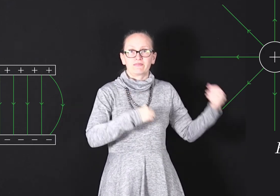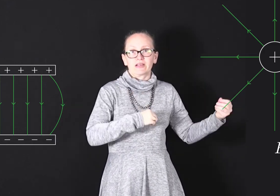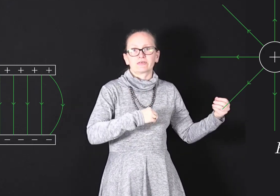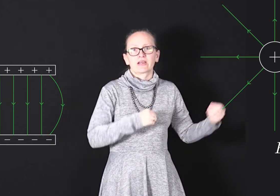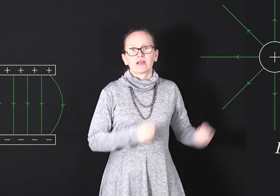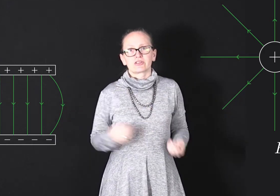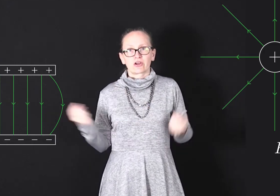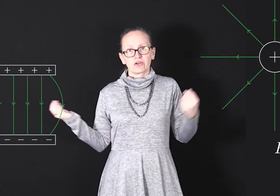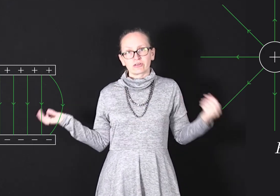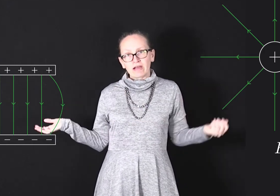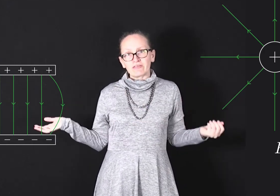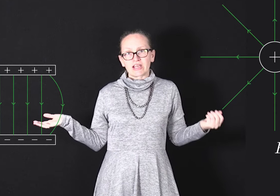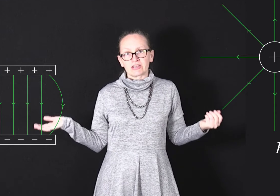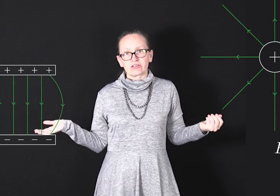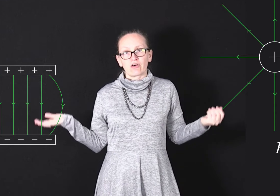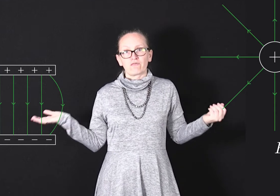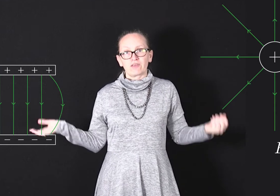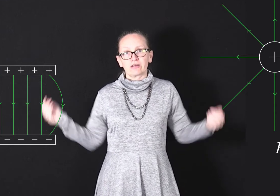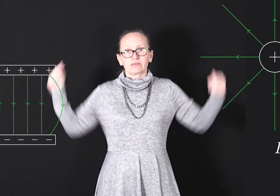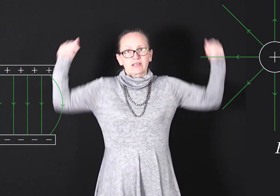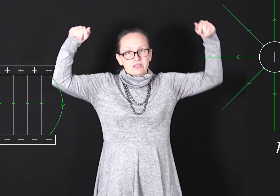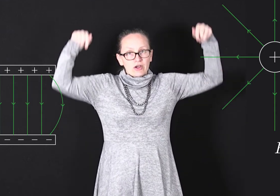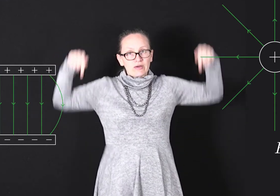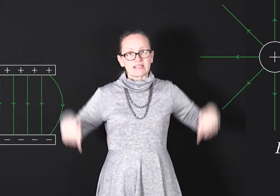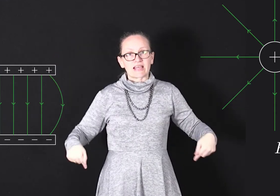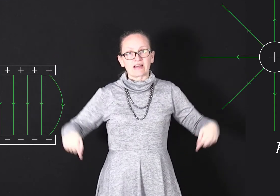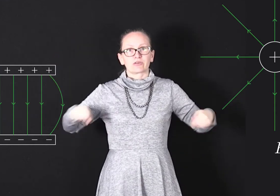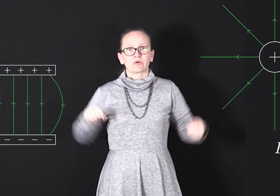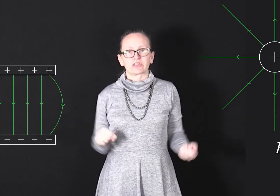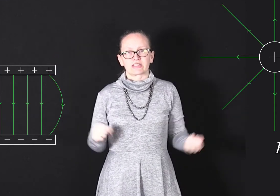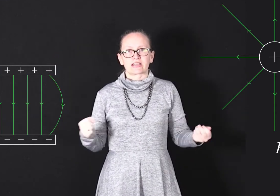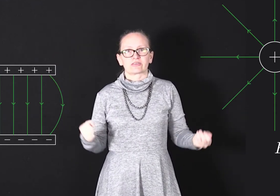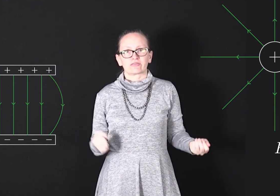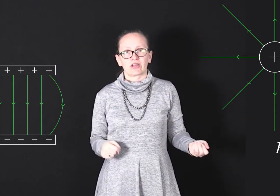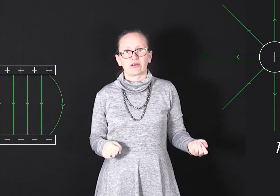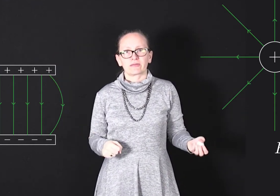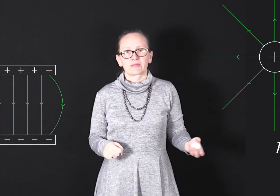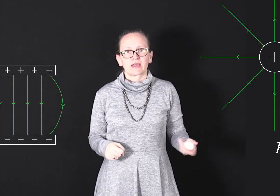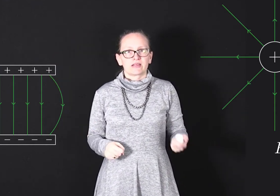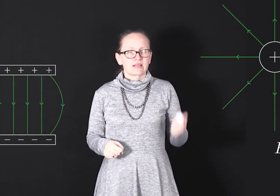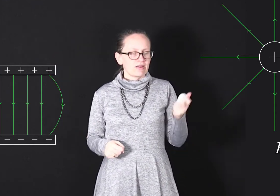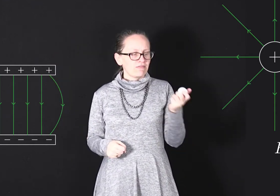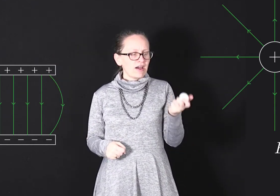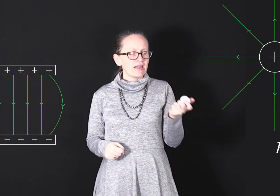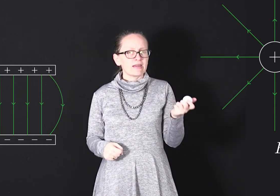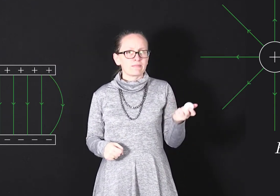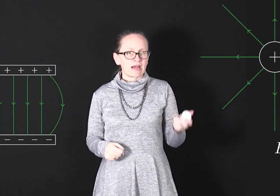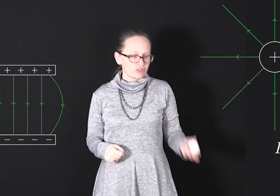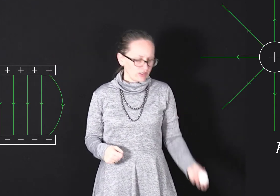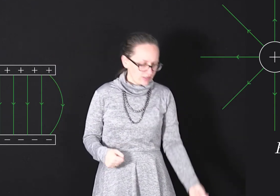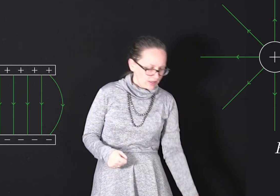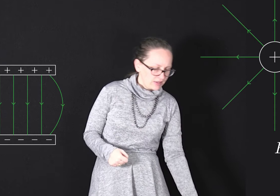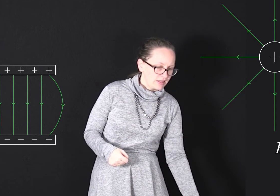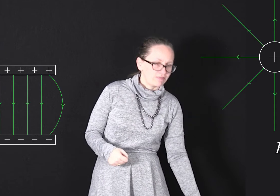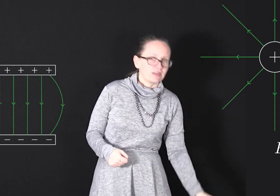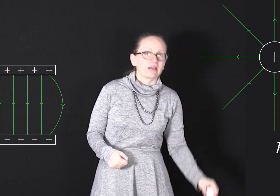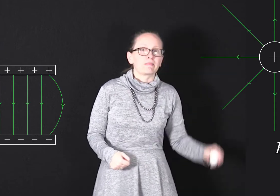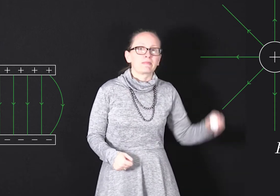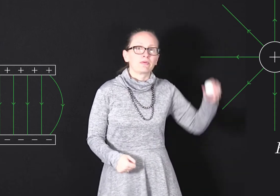field. So the gravitational field is going down towards the center of the Earth. Now, if I imagine lifting up a